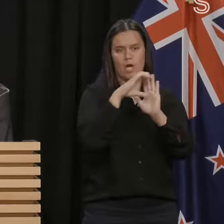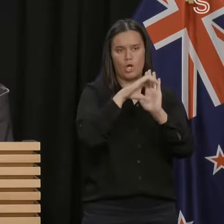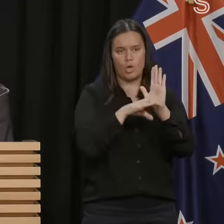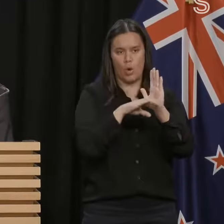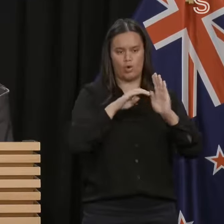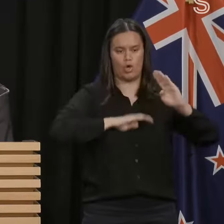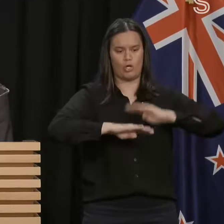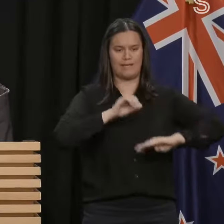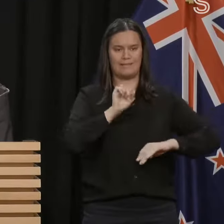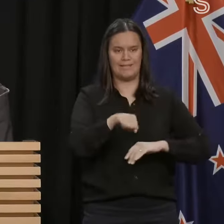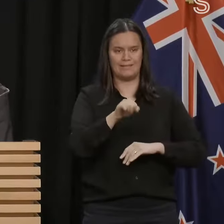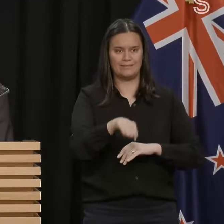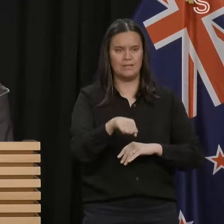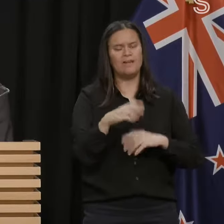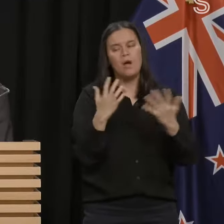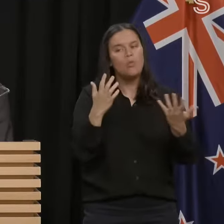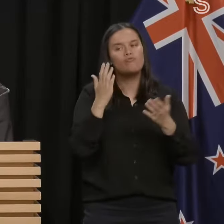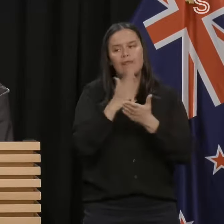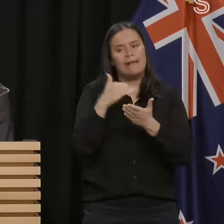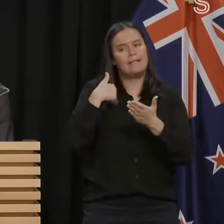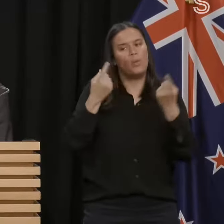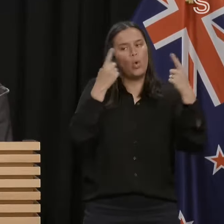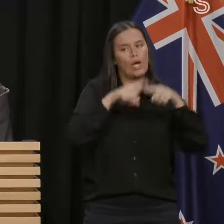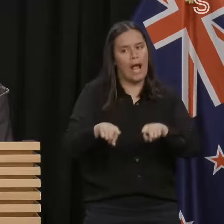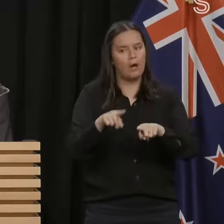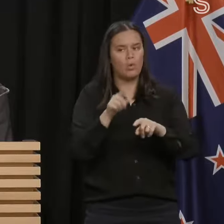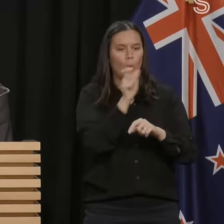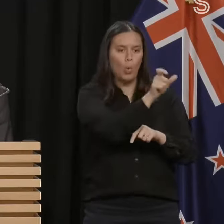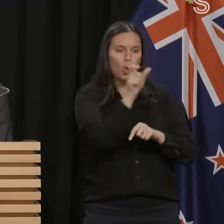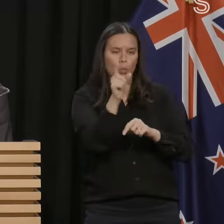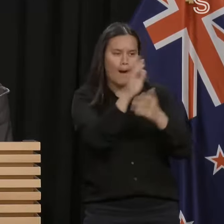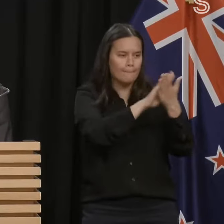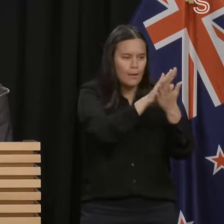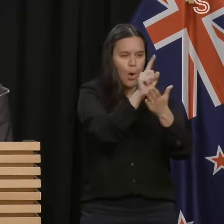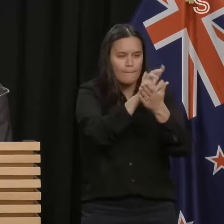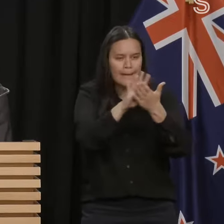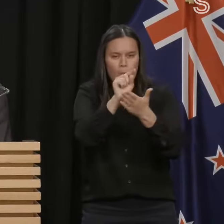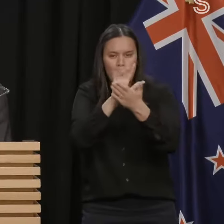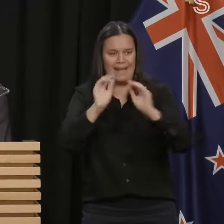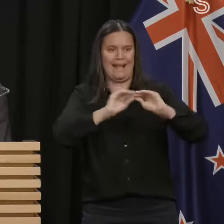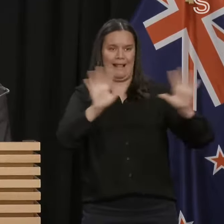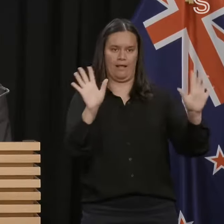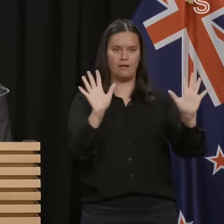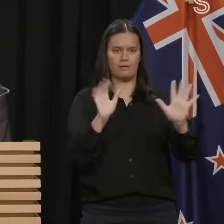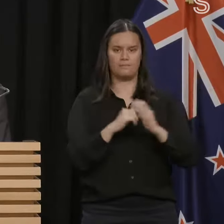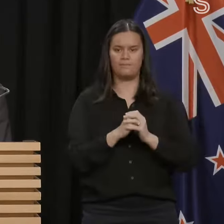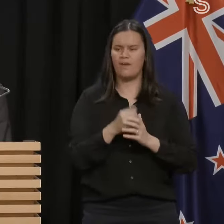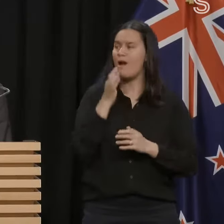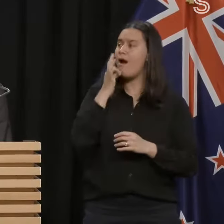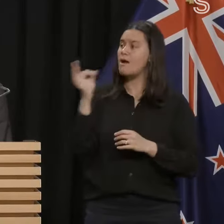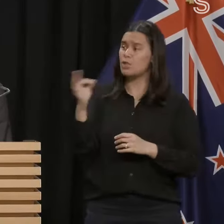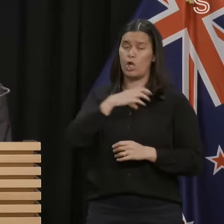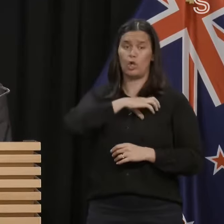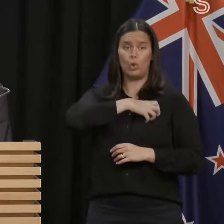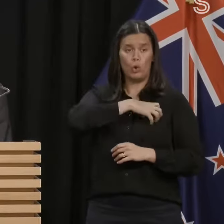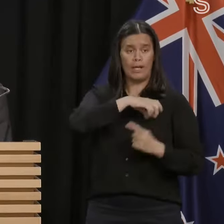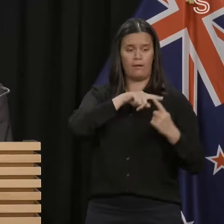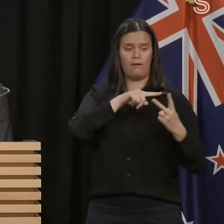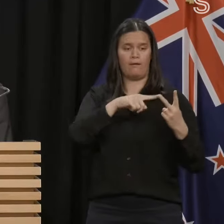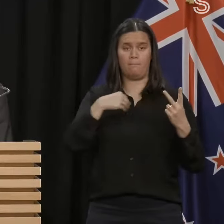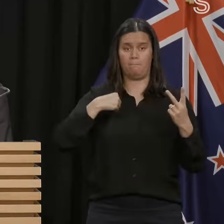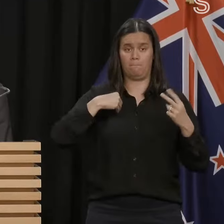it comes down to definitional issues and making sure that we've got those boundaries clear. I suppose on a similar vein, I mean, what about unionists and businesses?